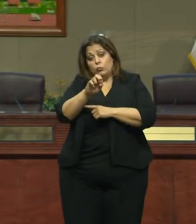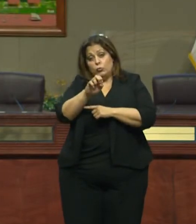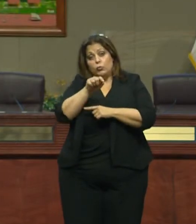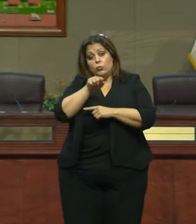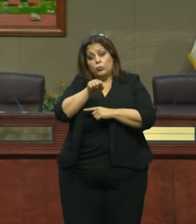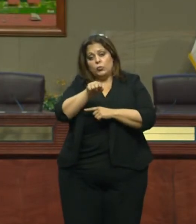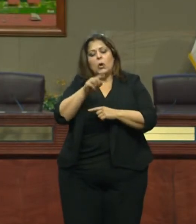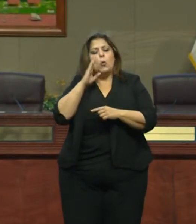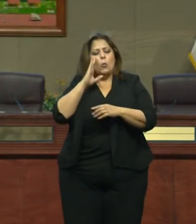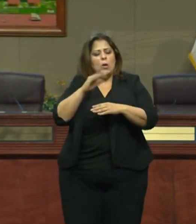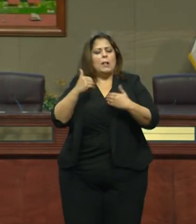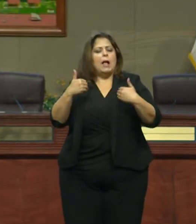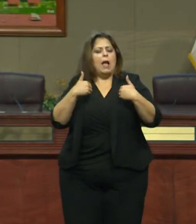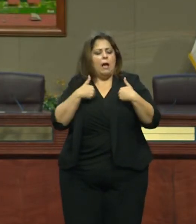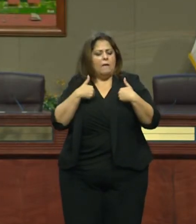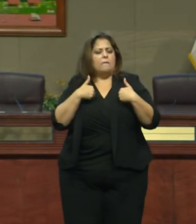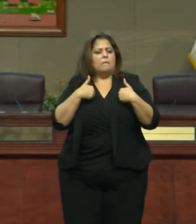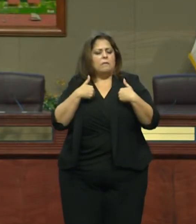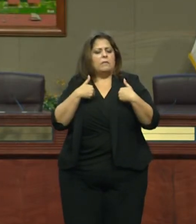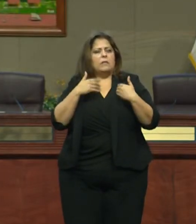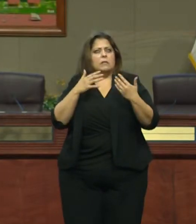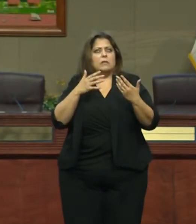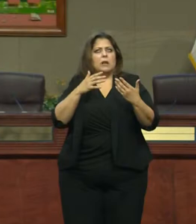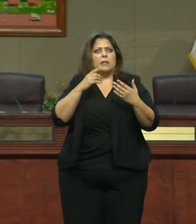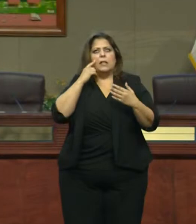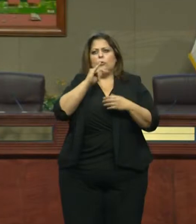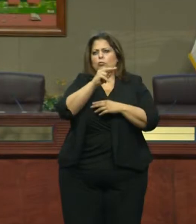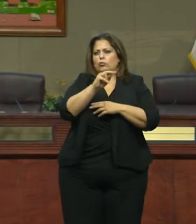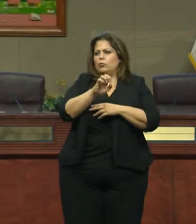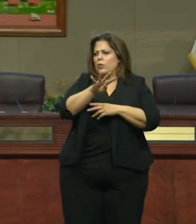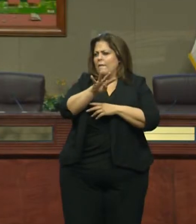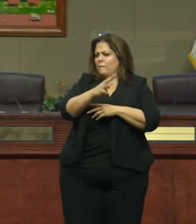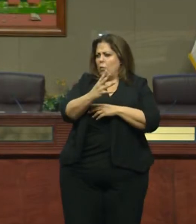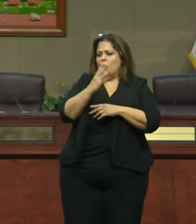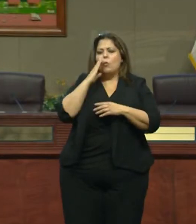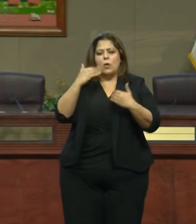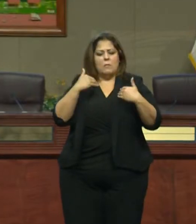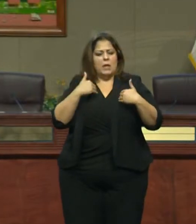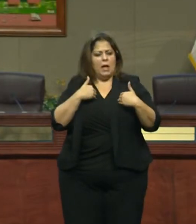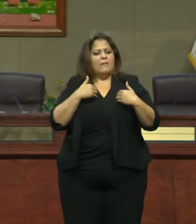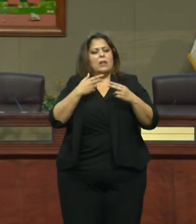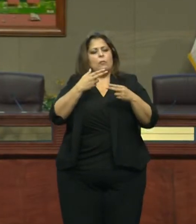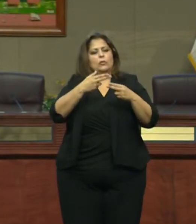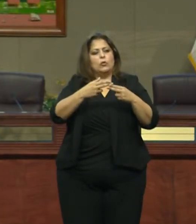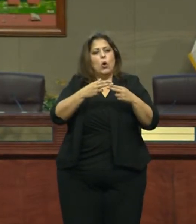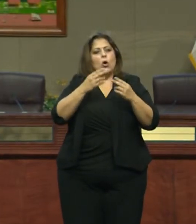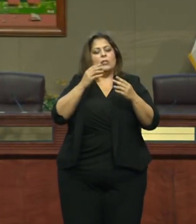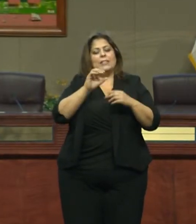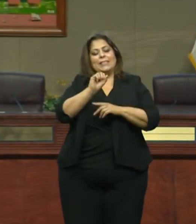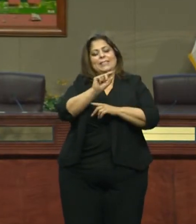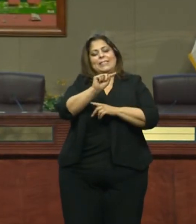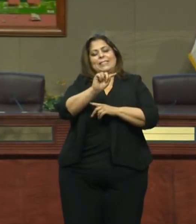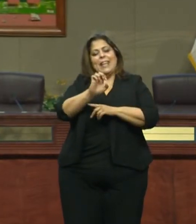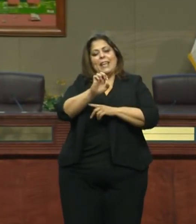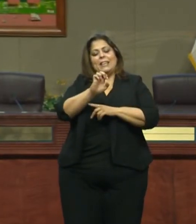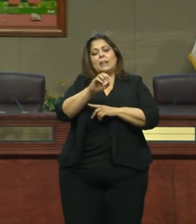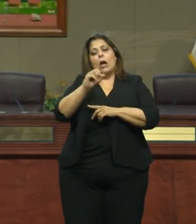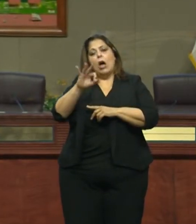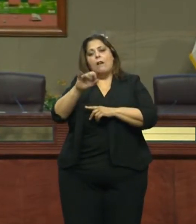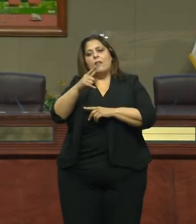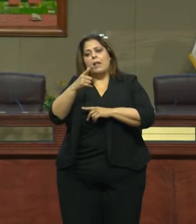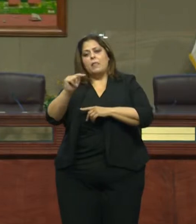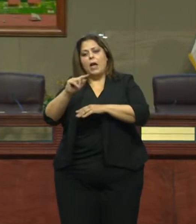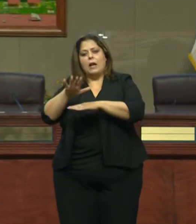be good news June the 4th. We'll be doing the state of the county, and I'll